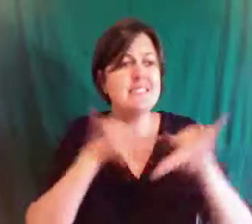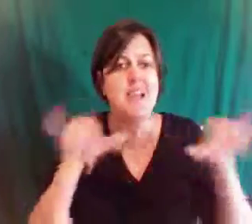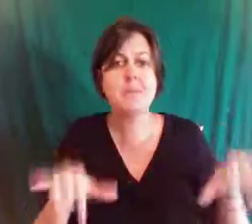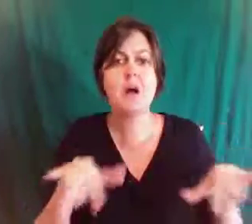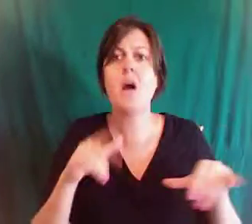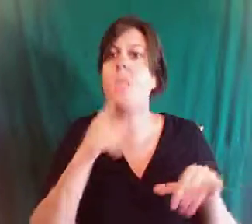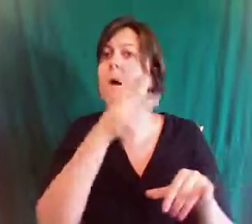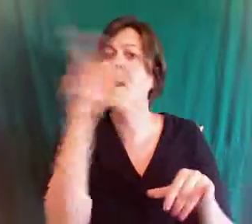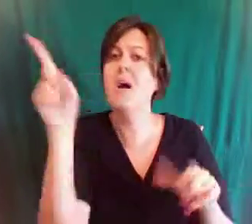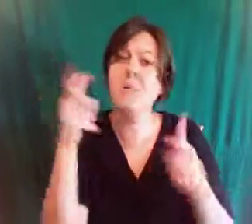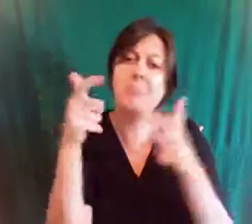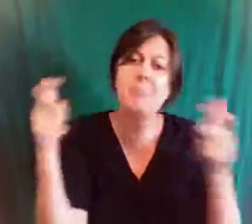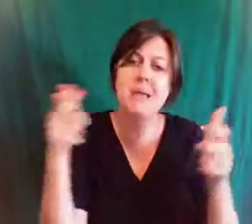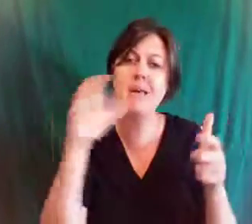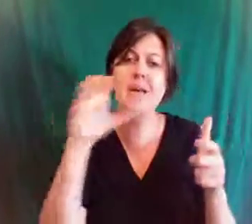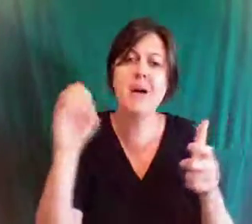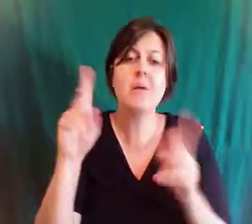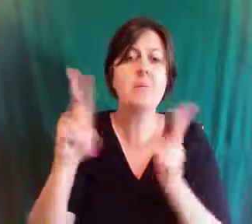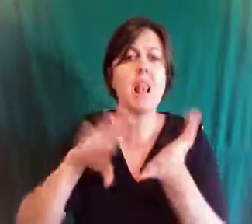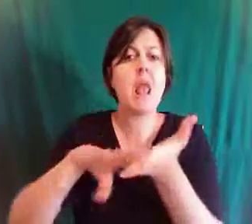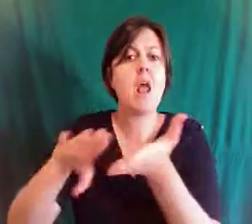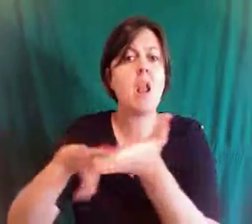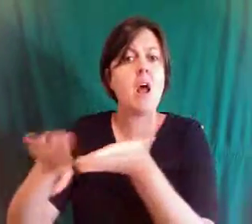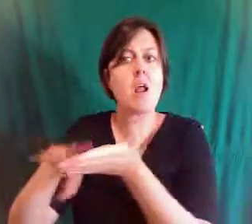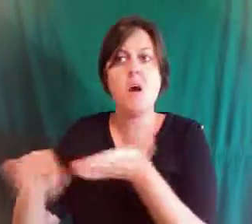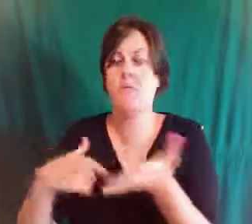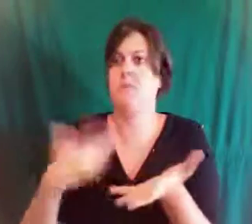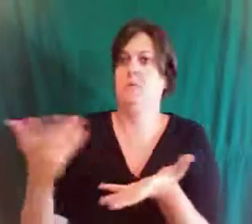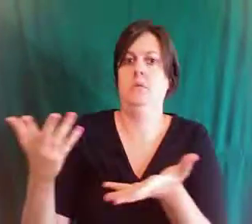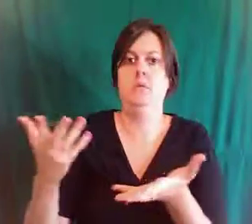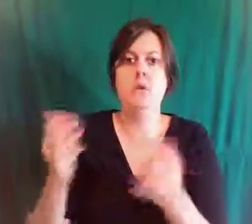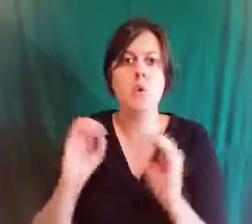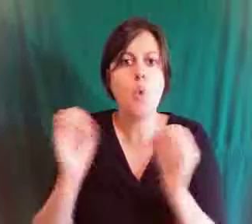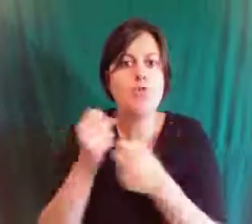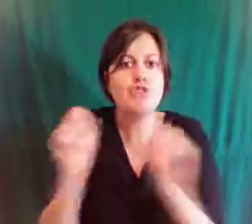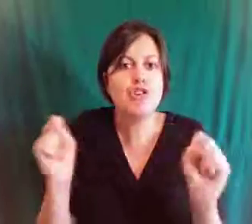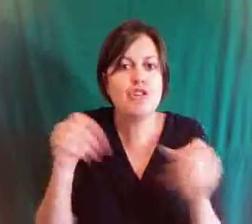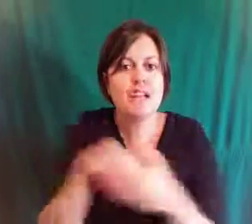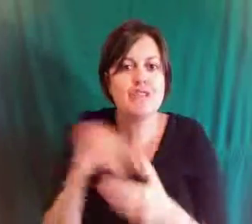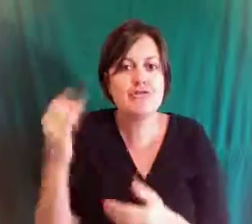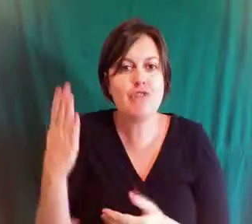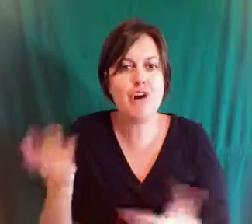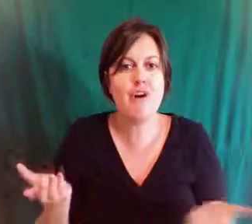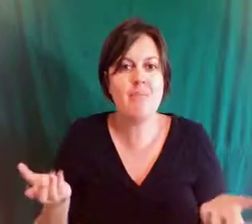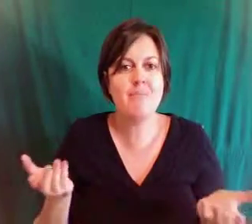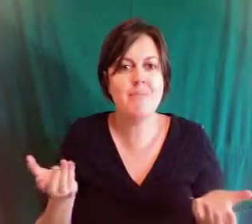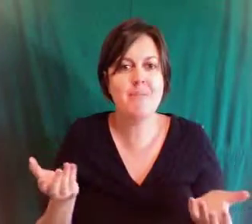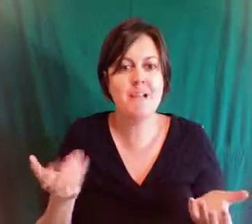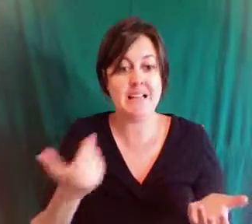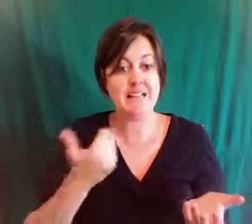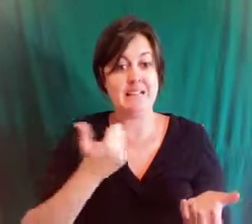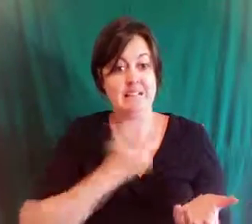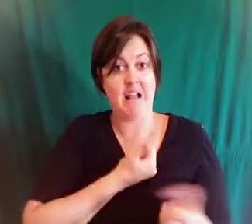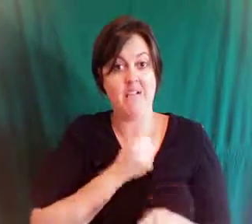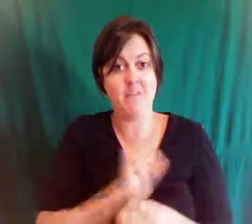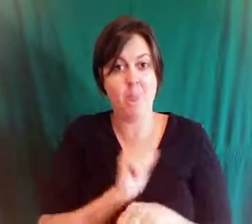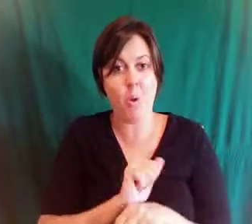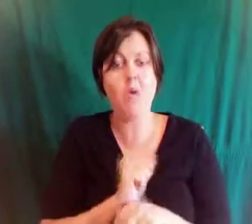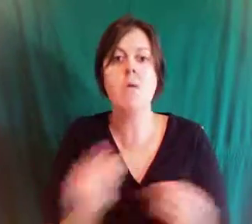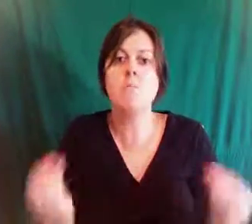companies. That's security? Right. I have more security as a self-employed person than I had when I was working for